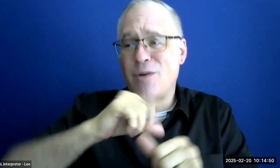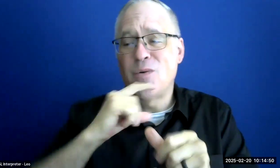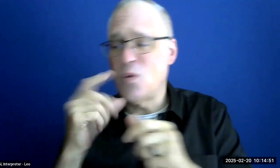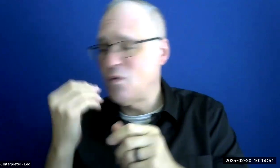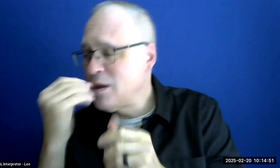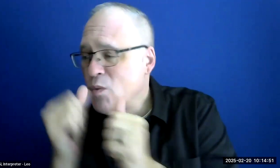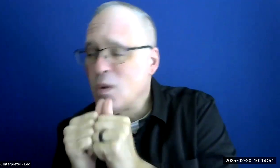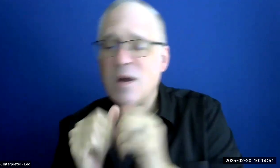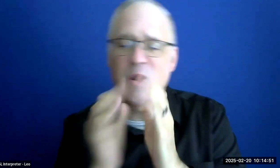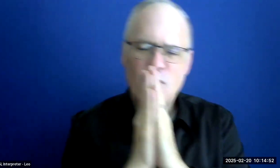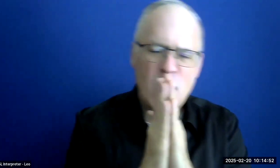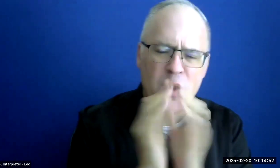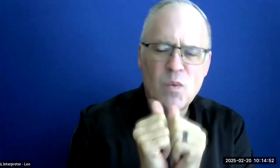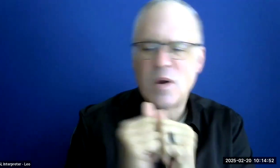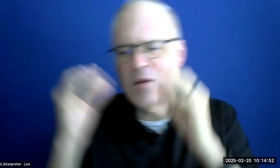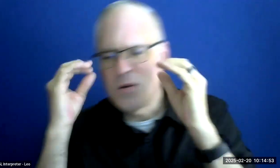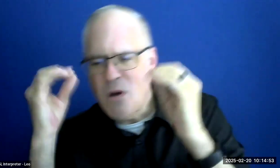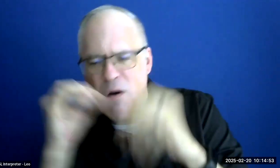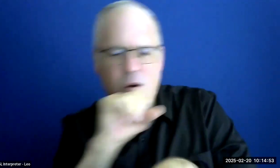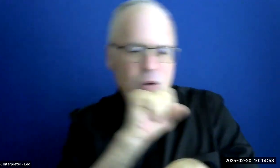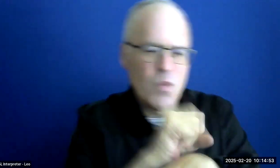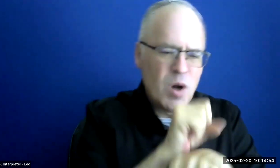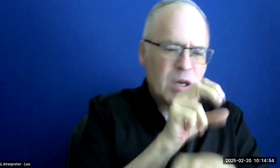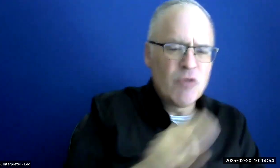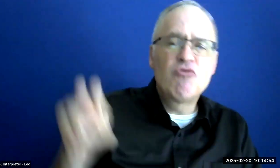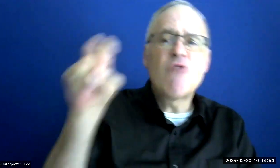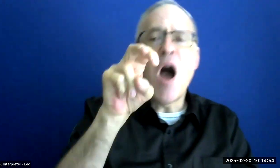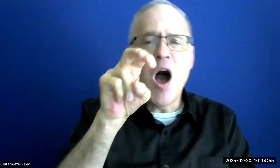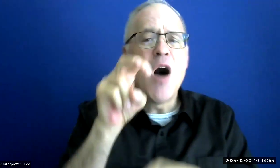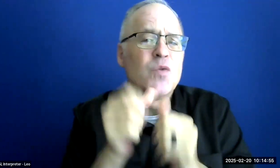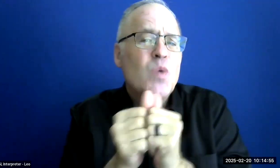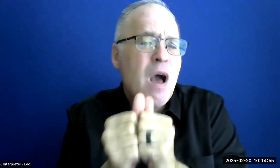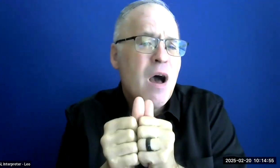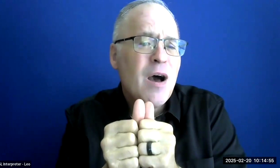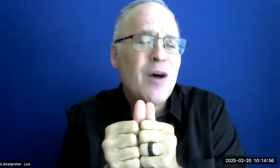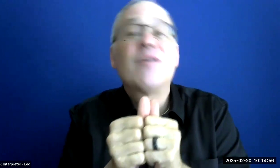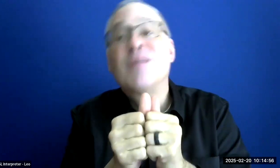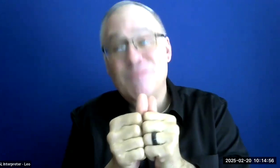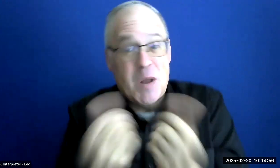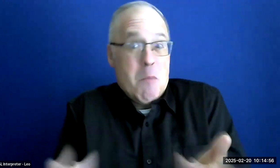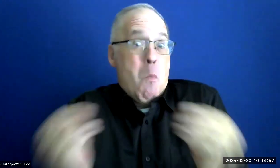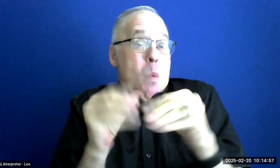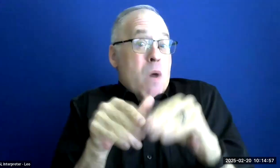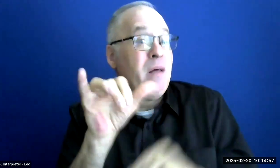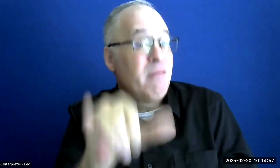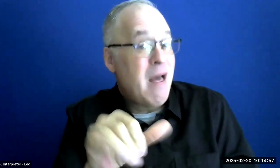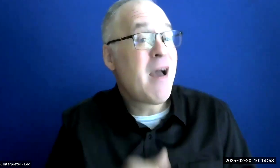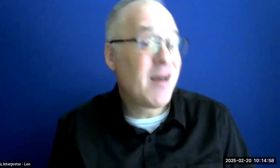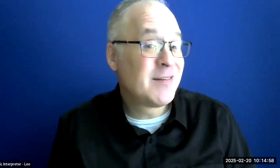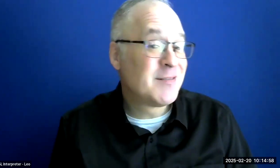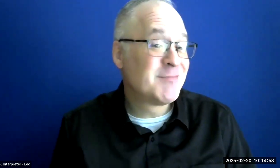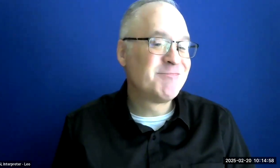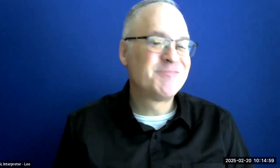prayed, worked, talked, and traveled with one another. But there's even more. As